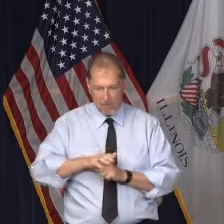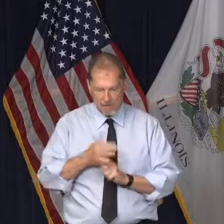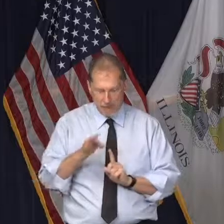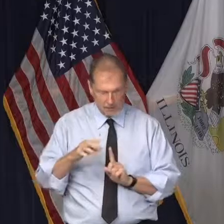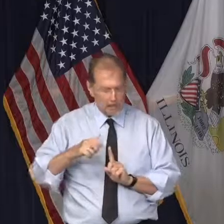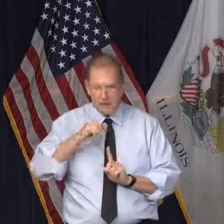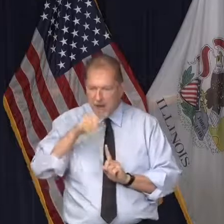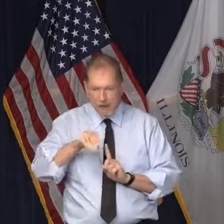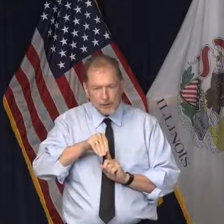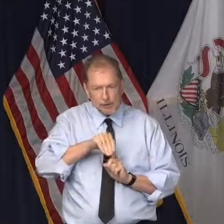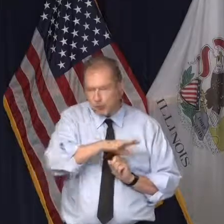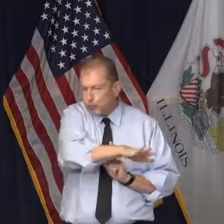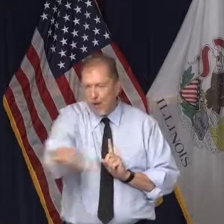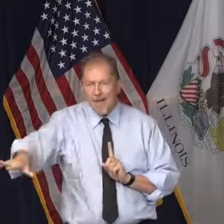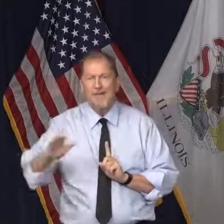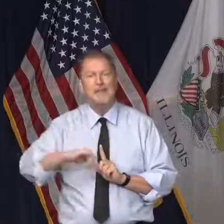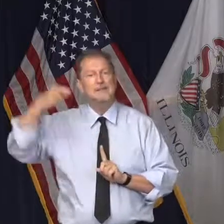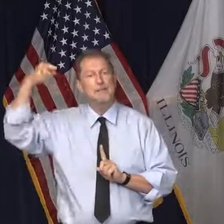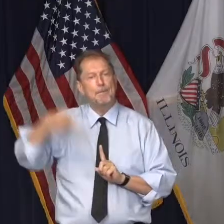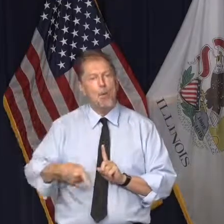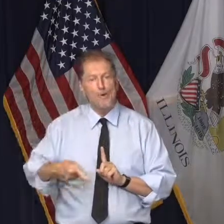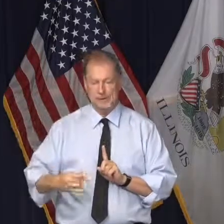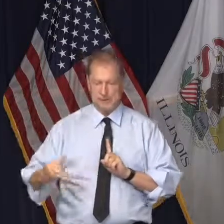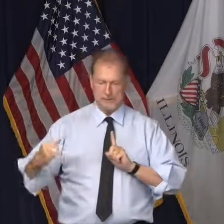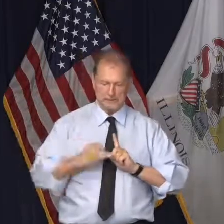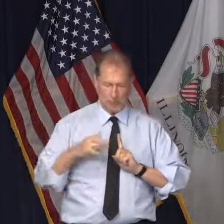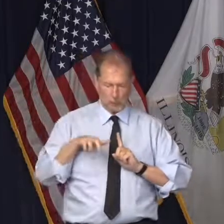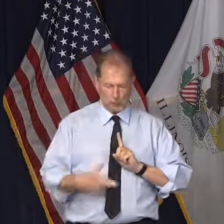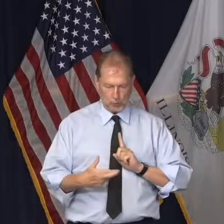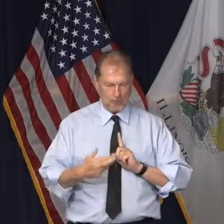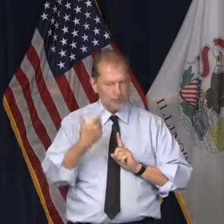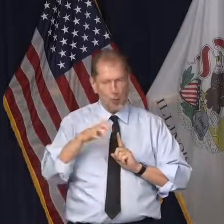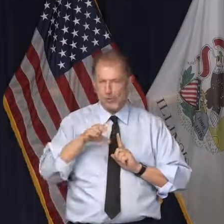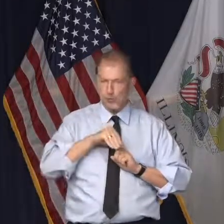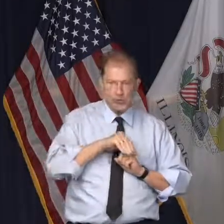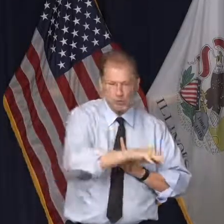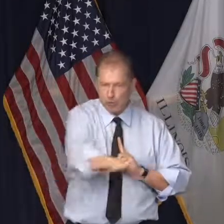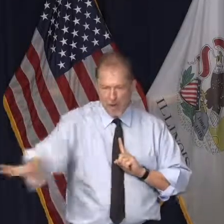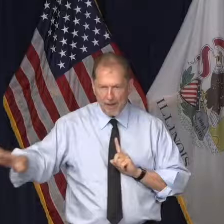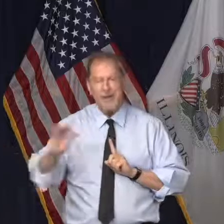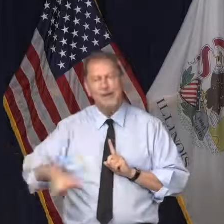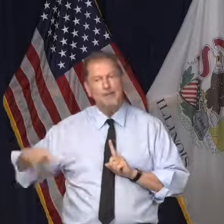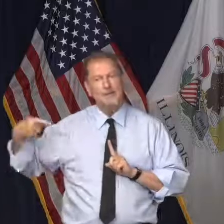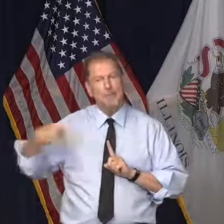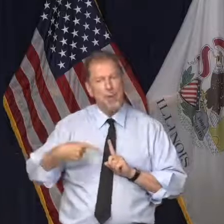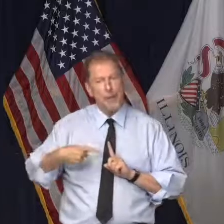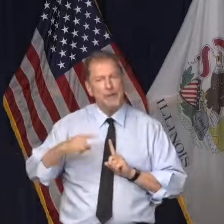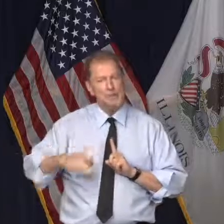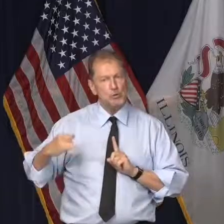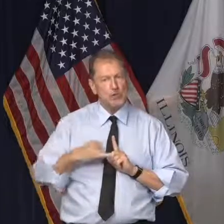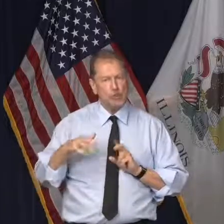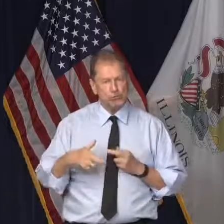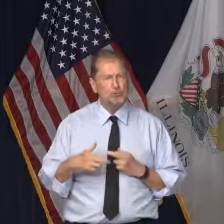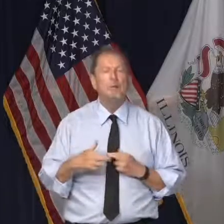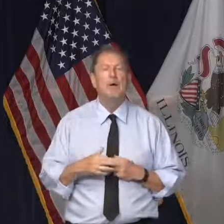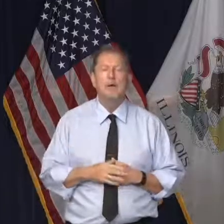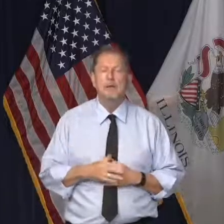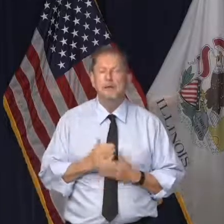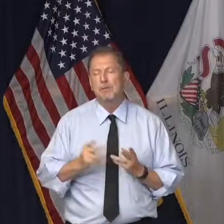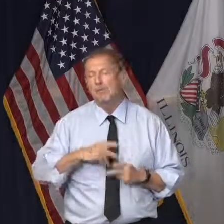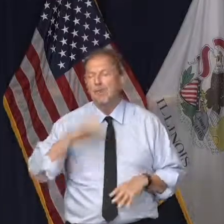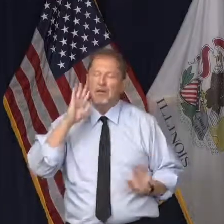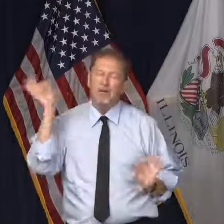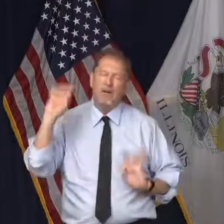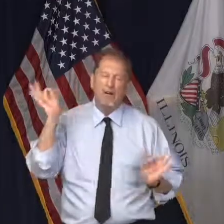it to other people is the reason that you want to quarantine people. So that's critically important. I know there are lots of people who think, well,